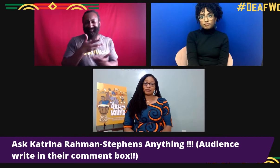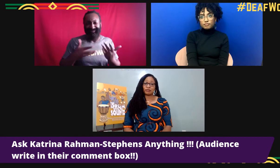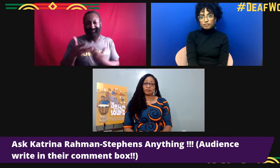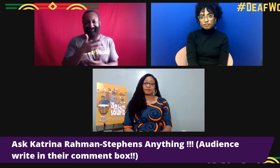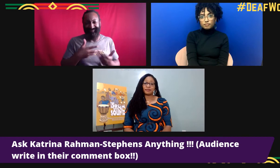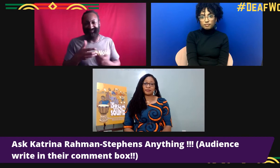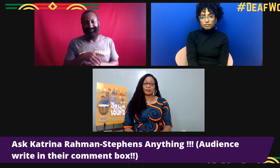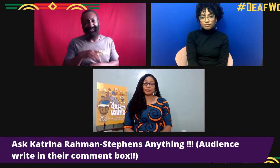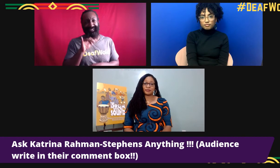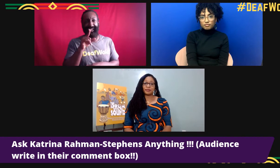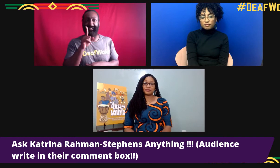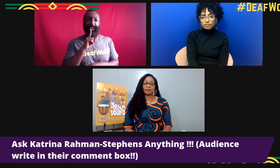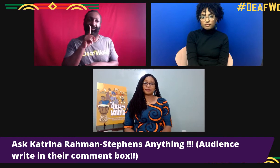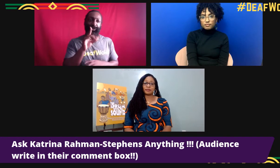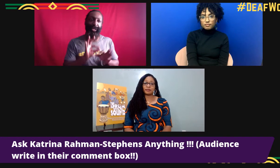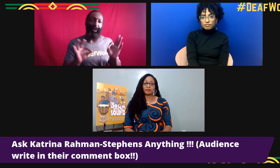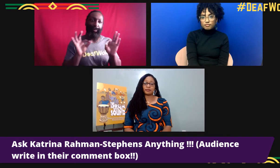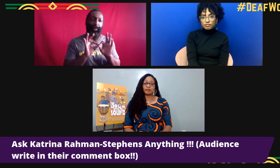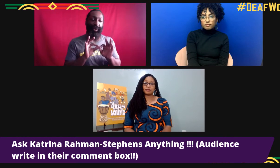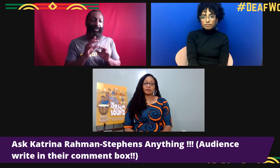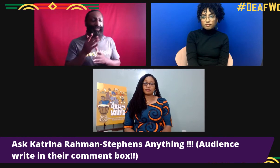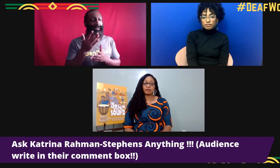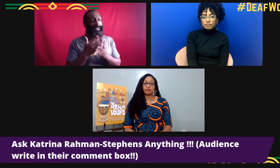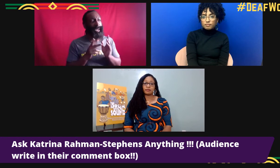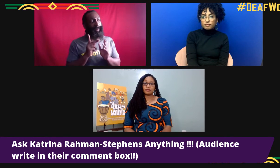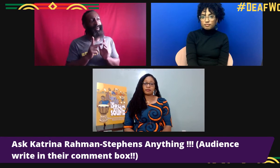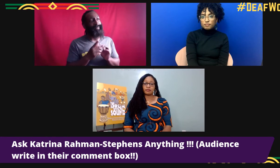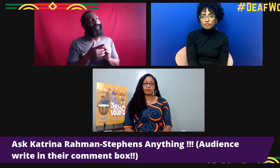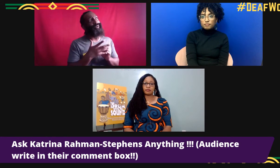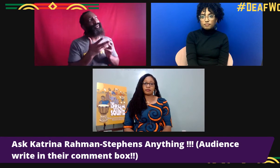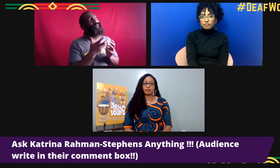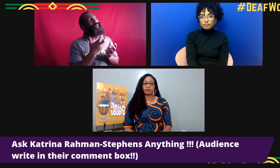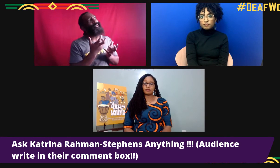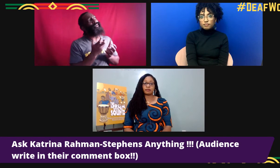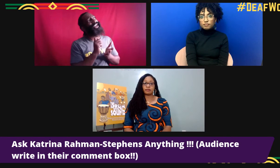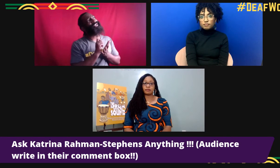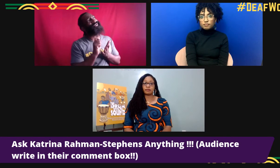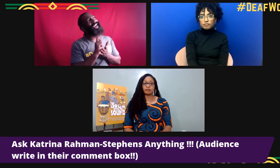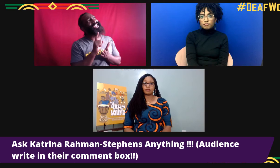children. So I love the fact that you interact with deaf children. It's important.